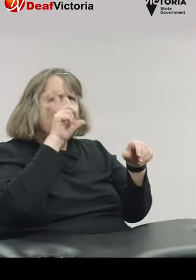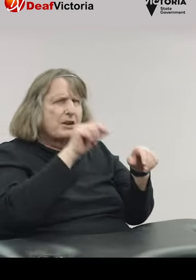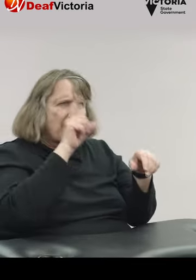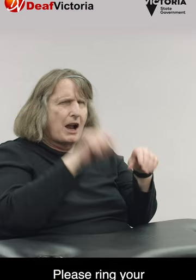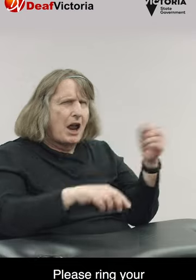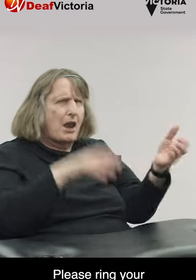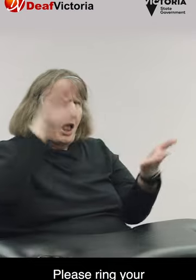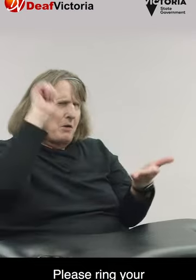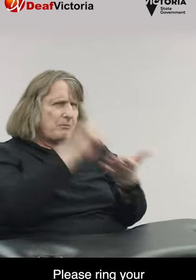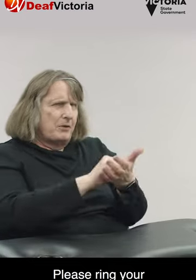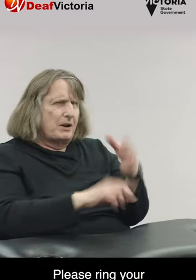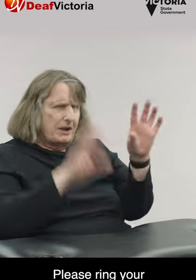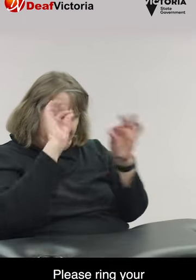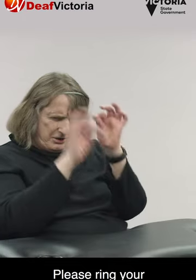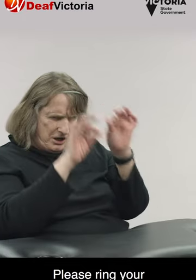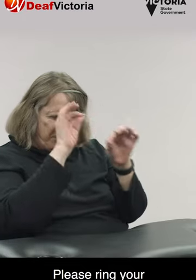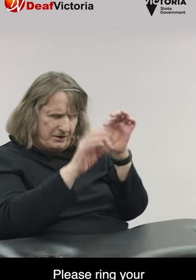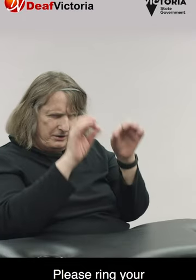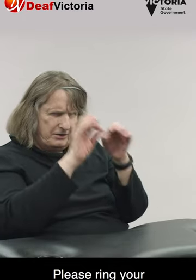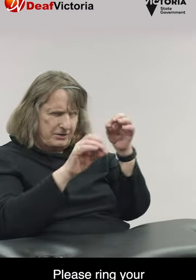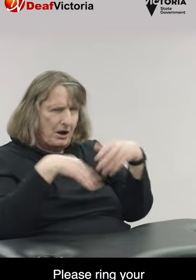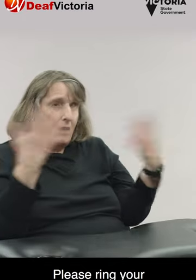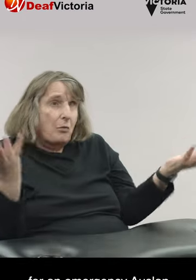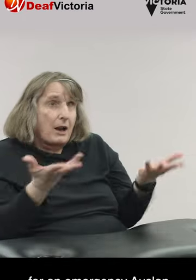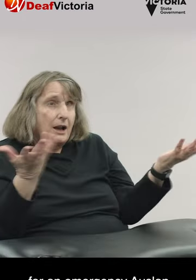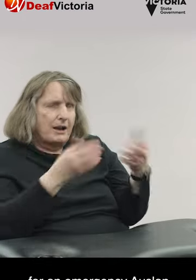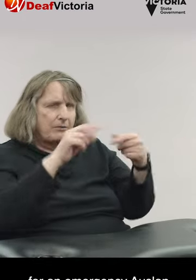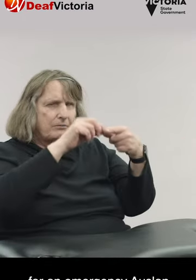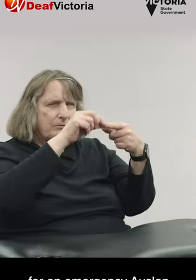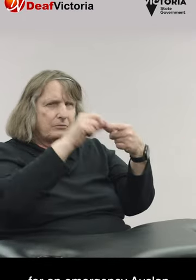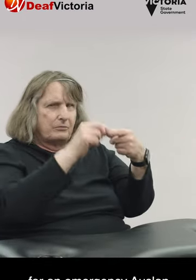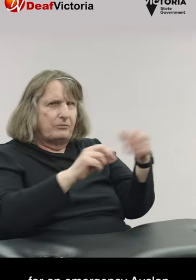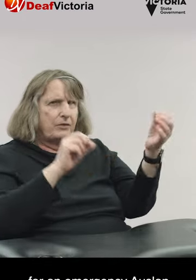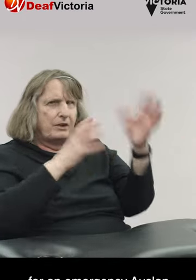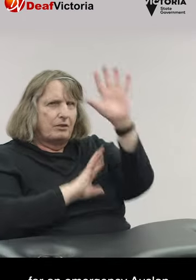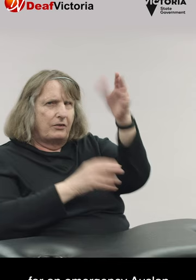Please ring your contracted interpreting agency for an emergency Auslan interpreter to be organised.